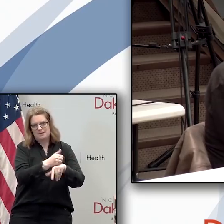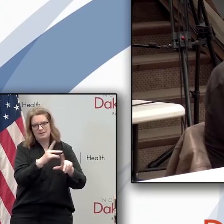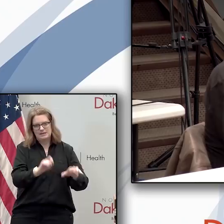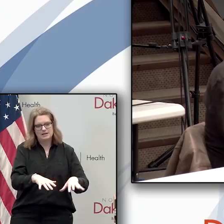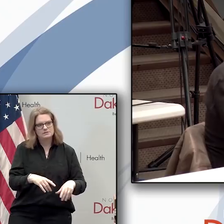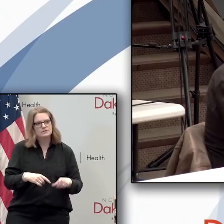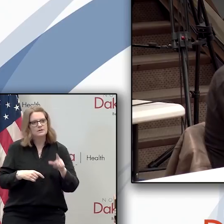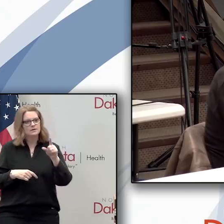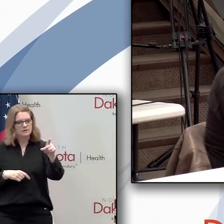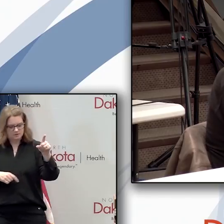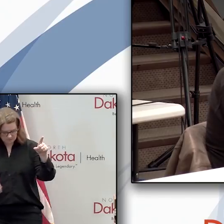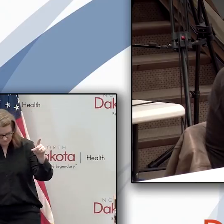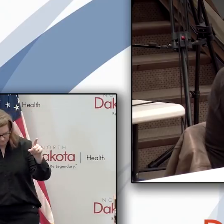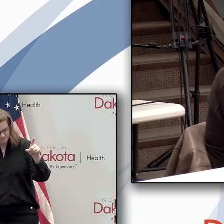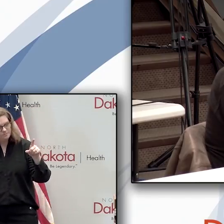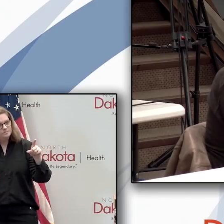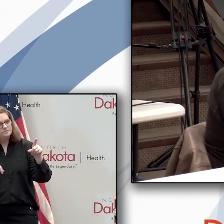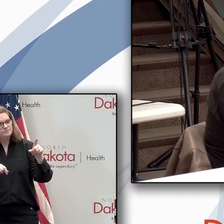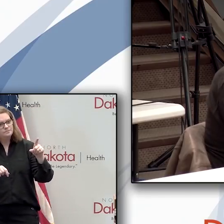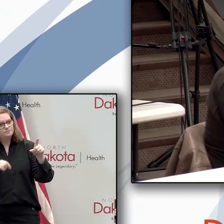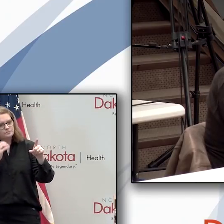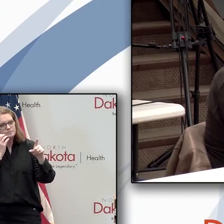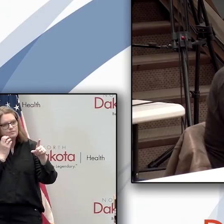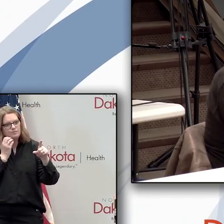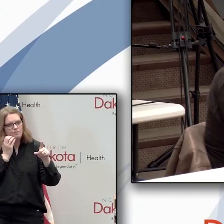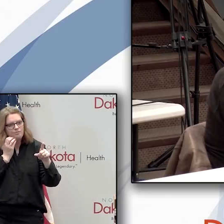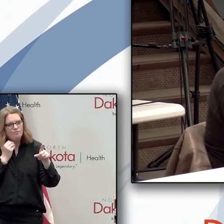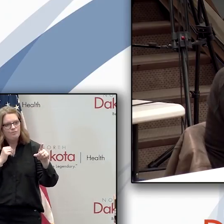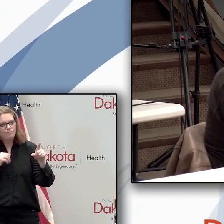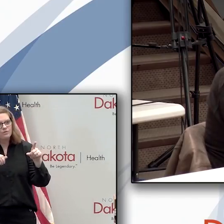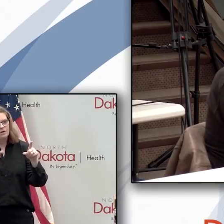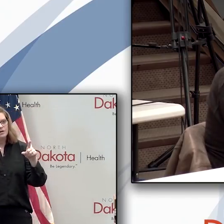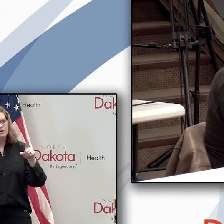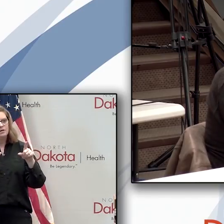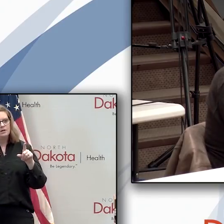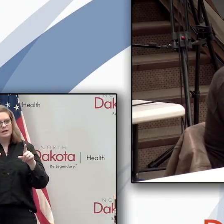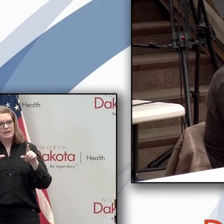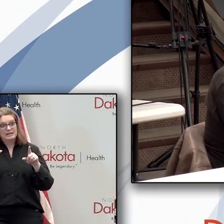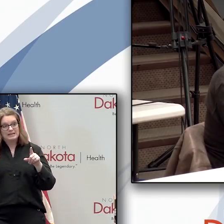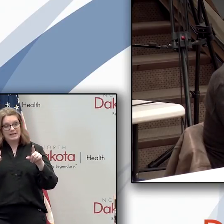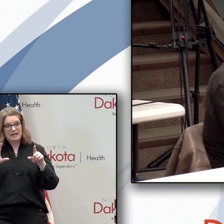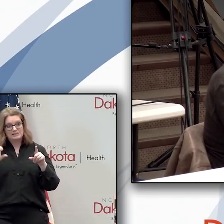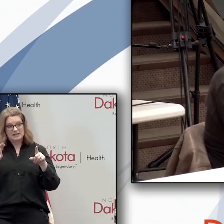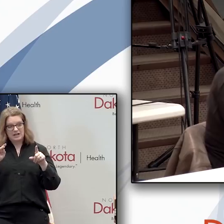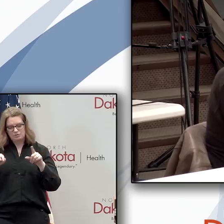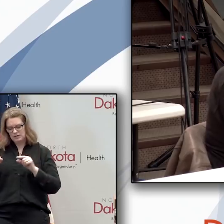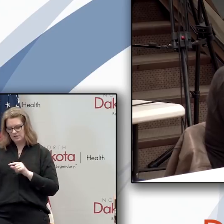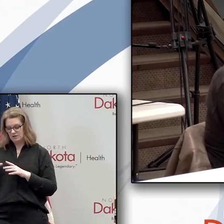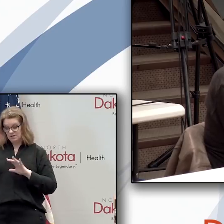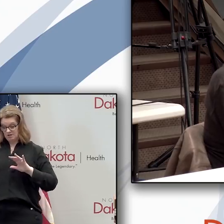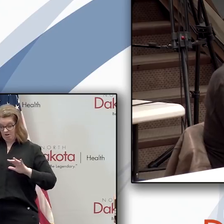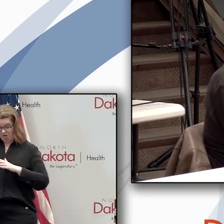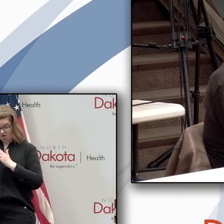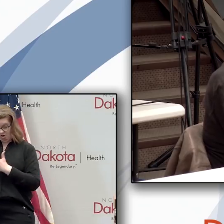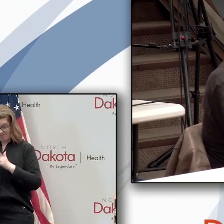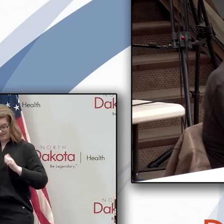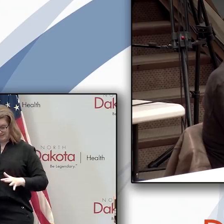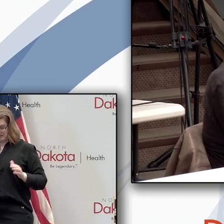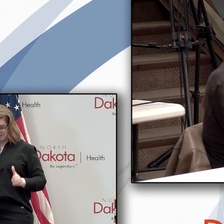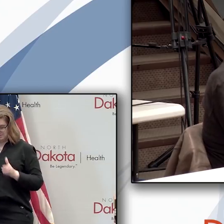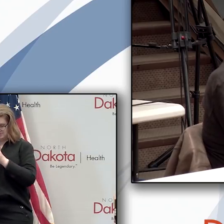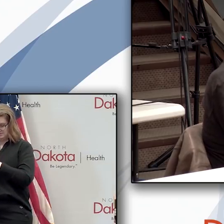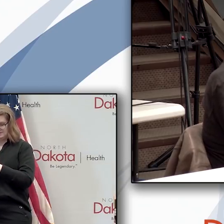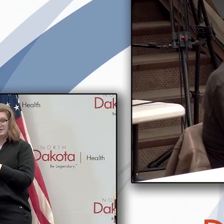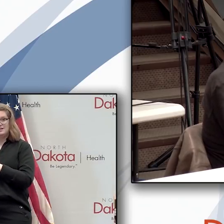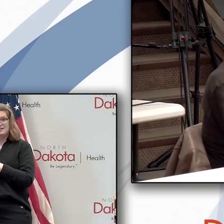Governor, the rate of positives to tests is about 8% in Cass County? 8.3. 8.3. Why is it so high